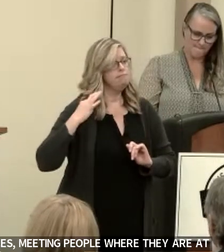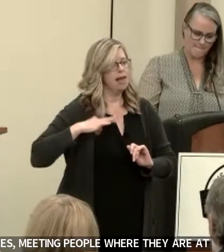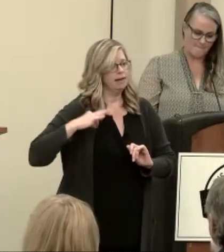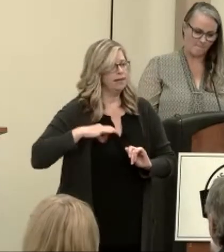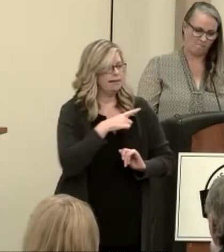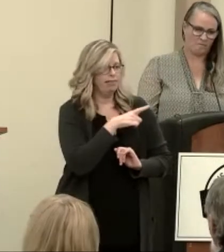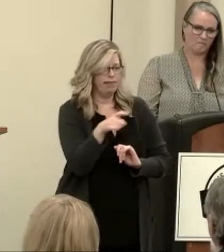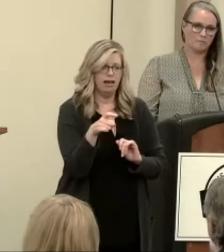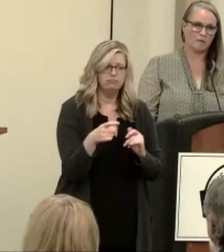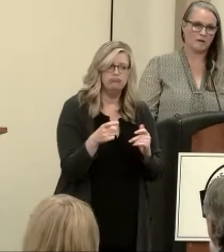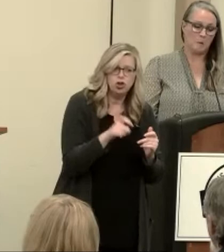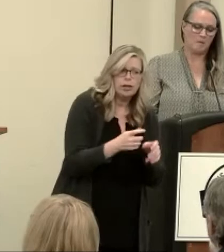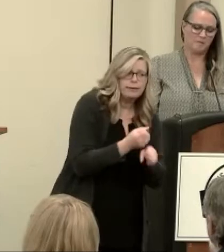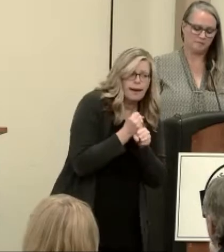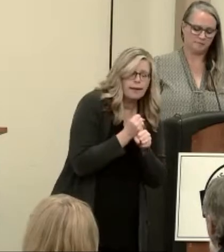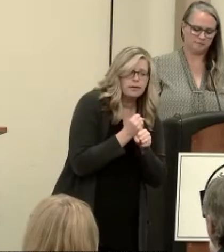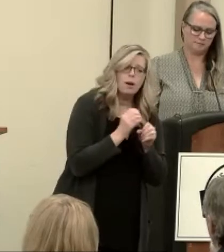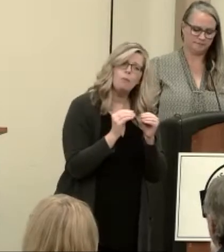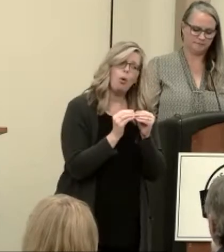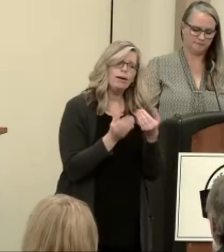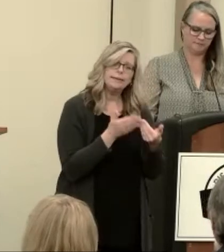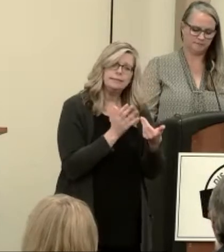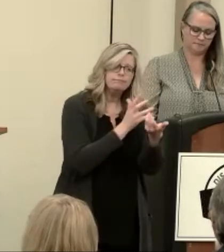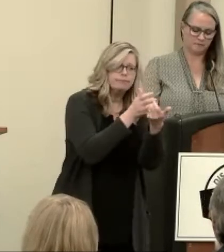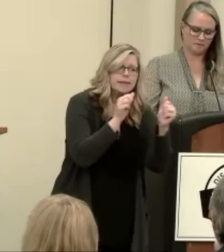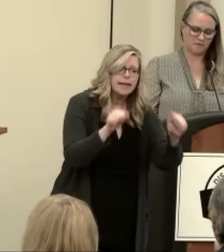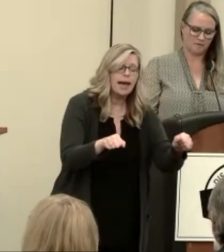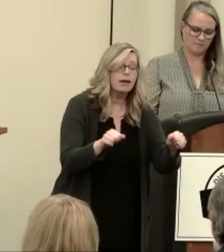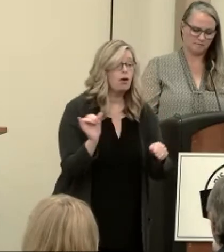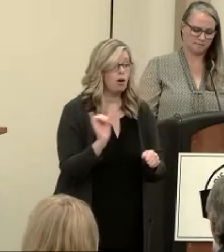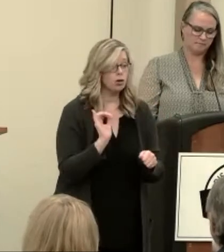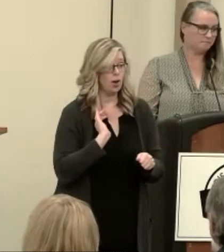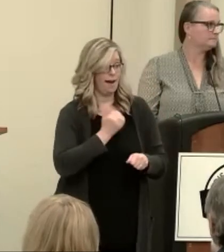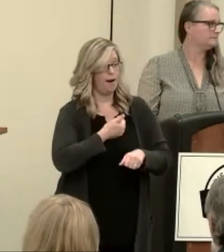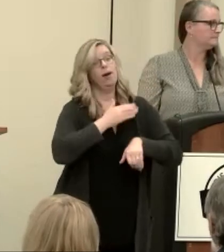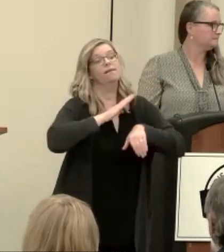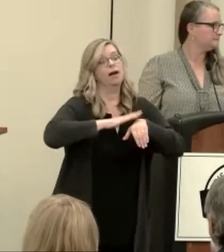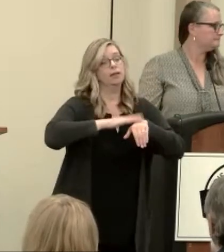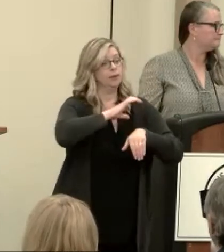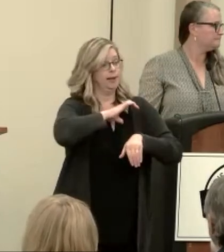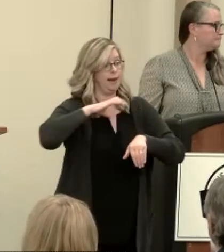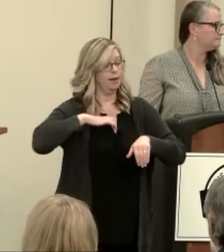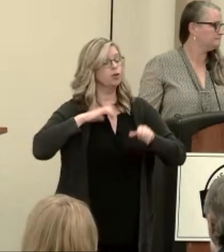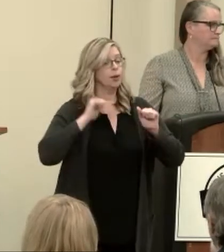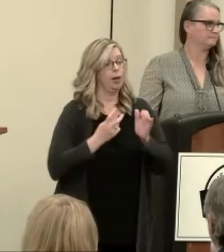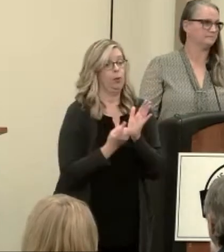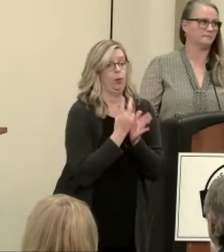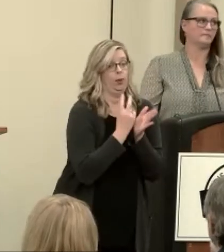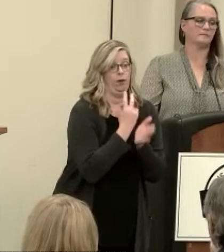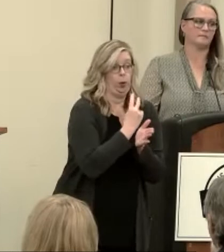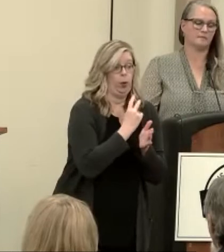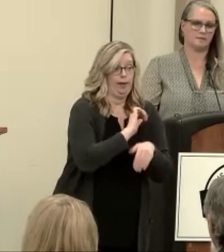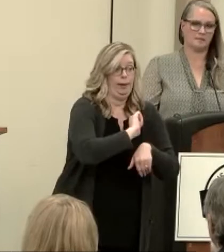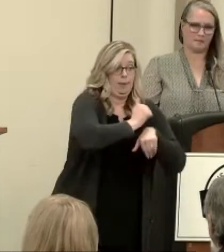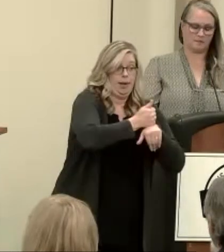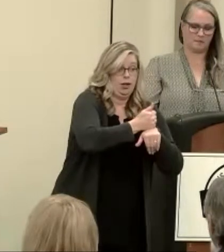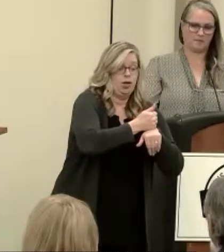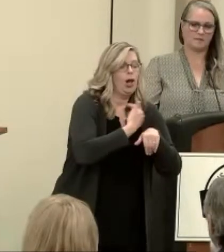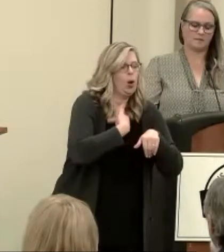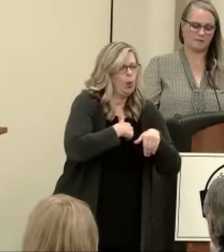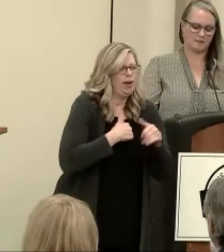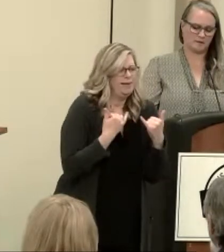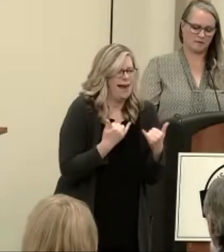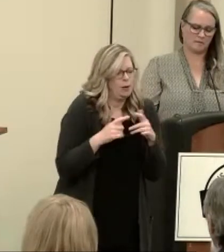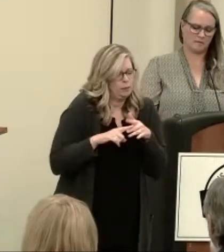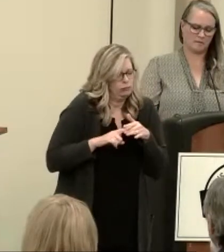convenient way. We absolutely commit to an advisory council to review the implementation. We are in the very early stages of the